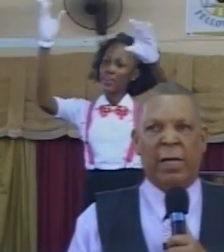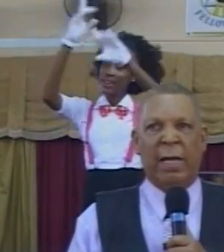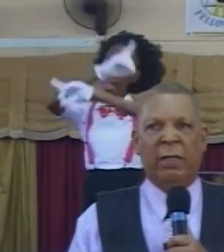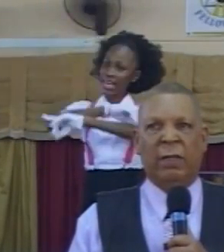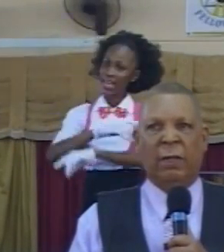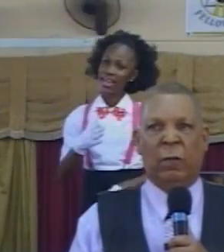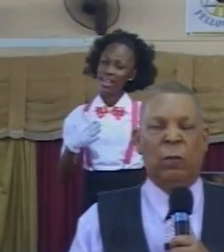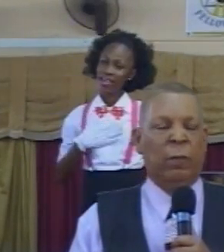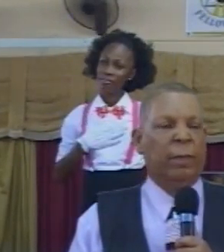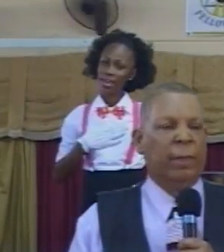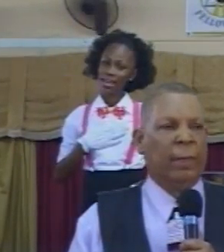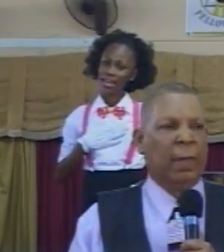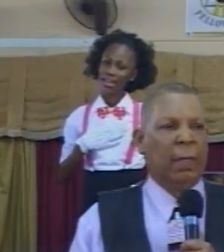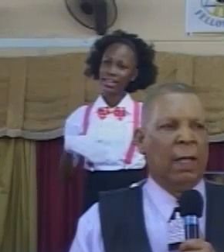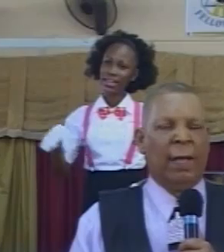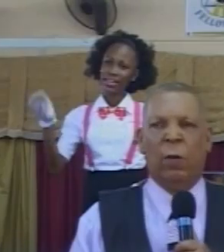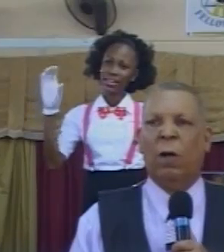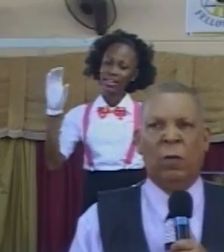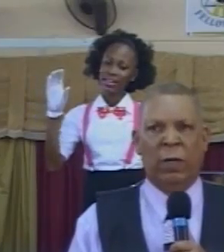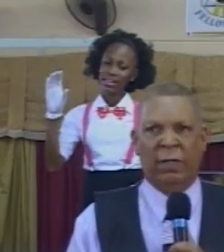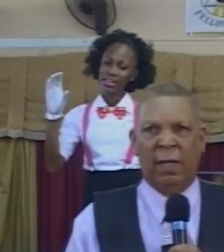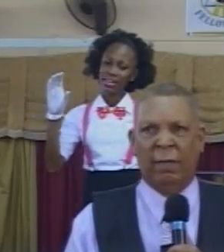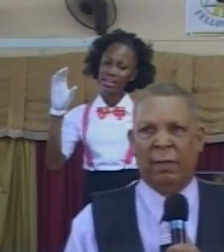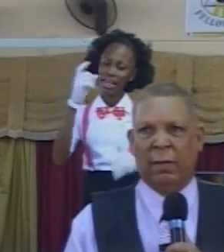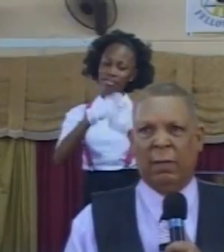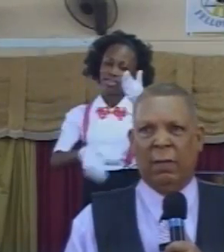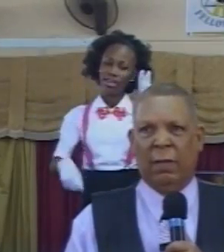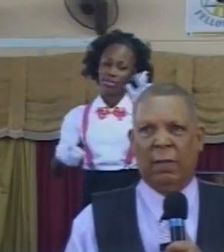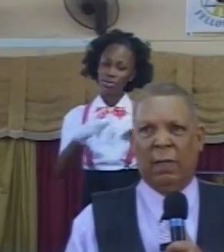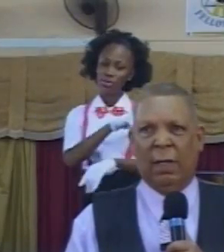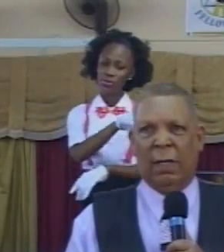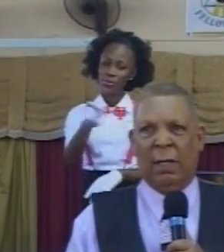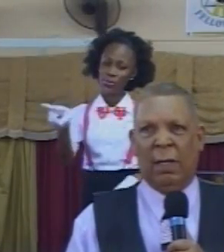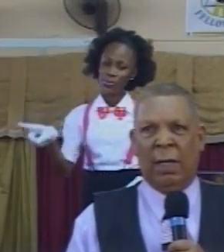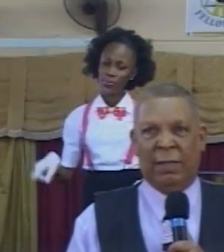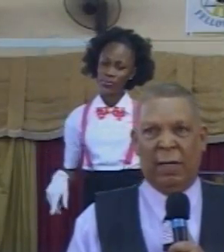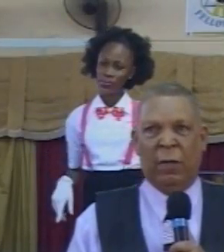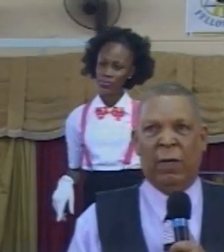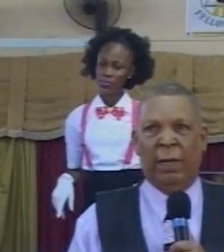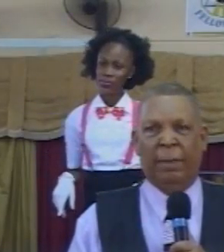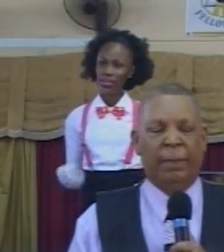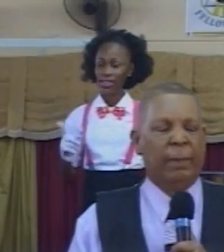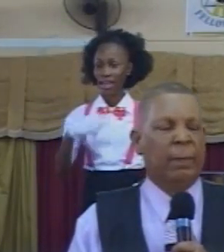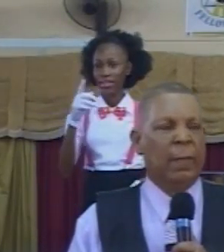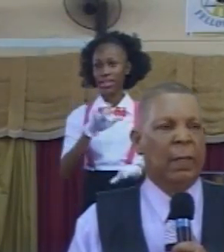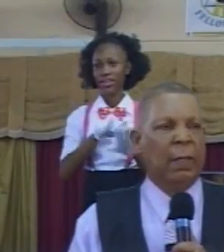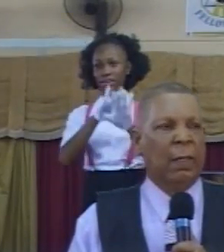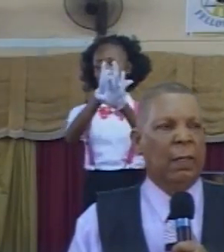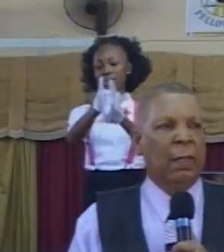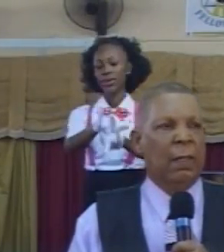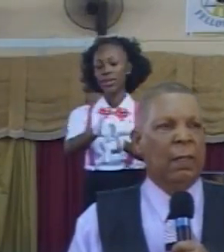my challenge is to you. And you all know yourselves. And I said it earlier.